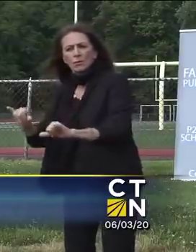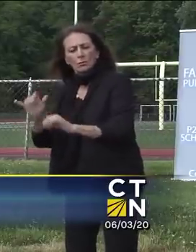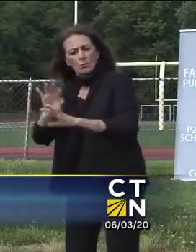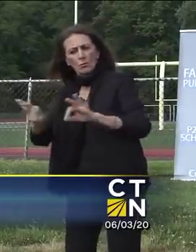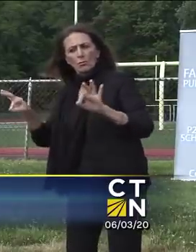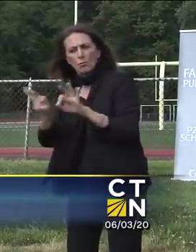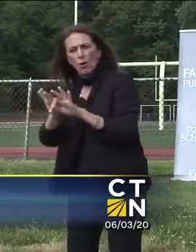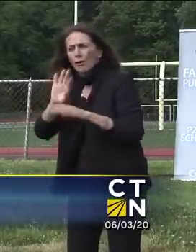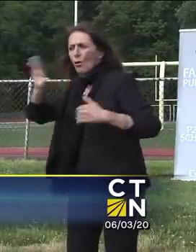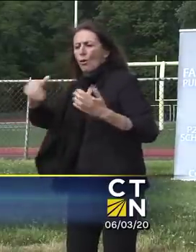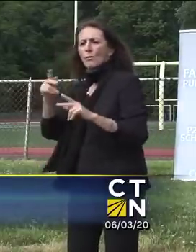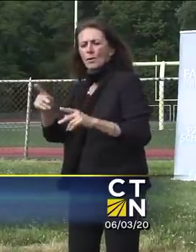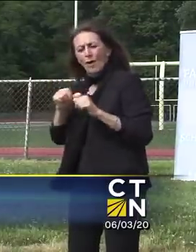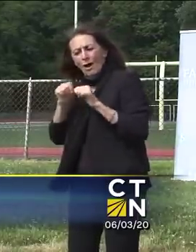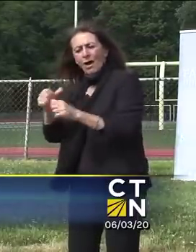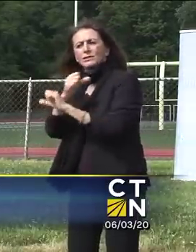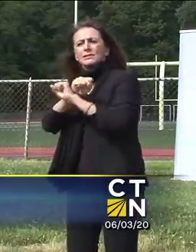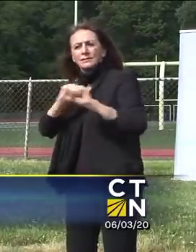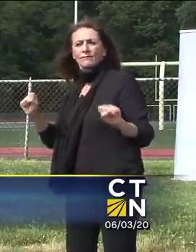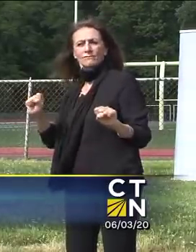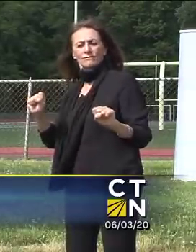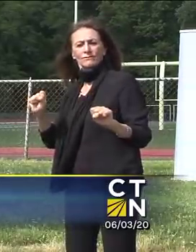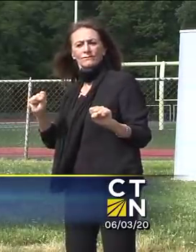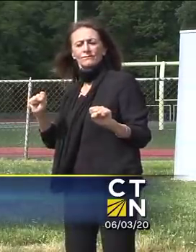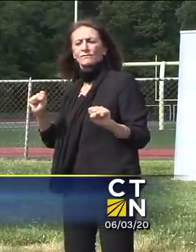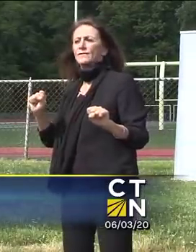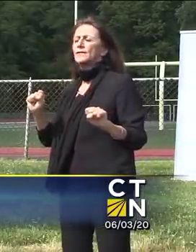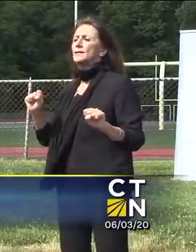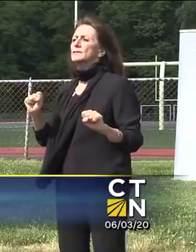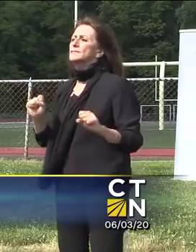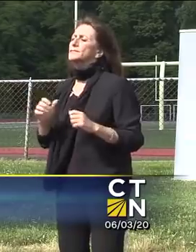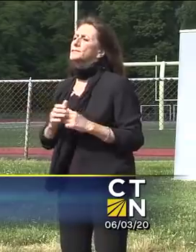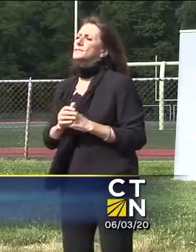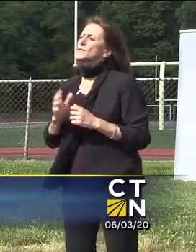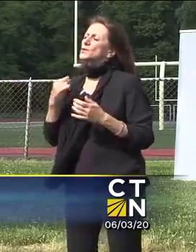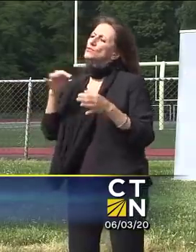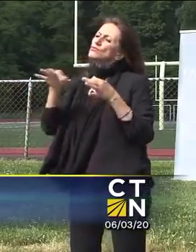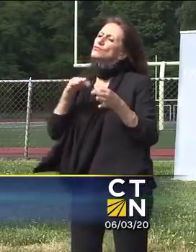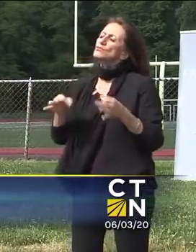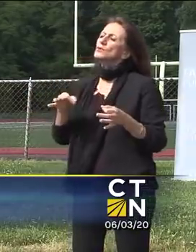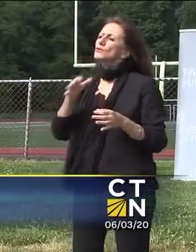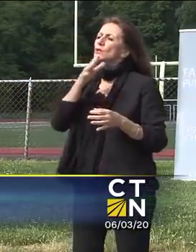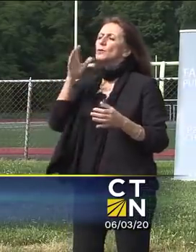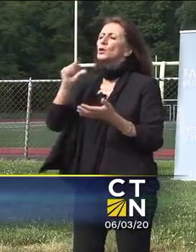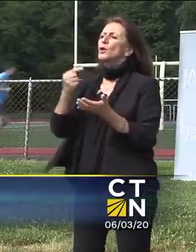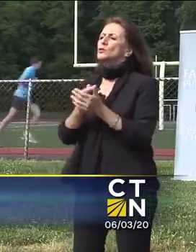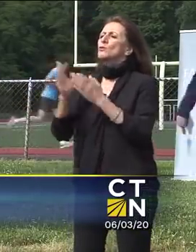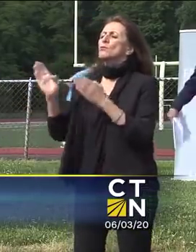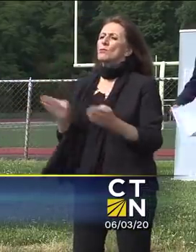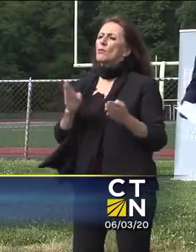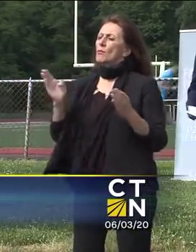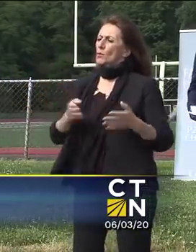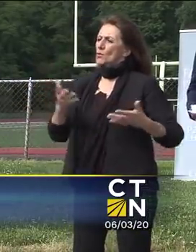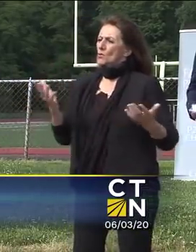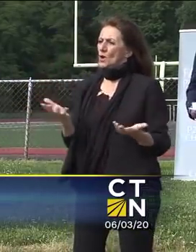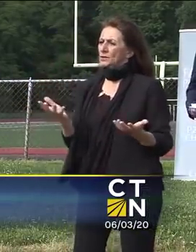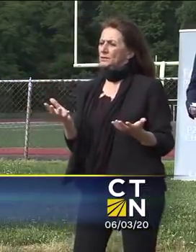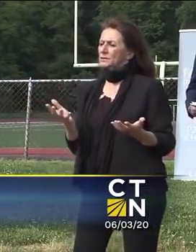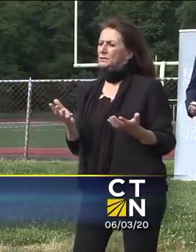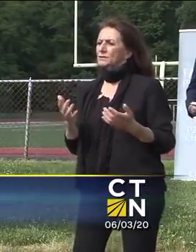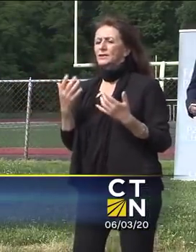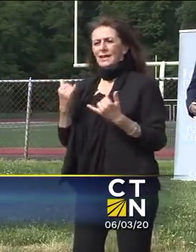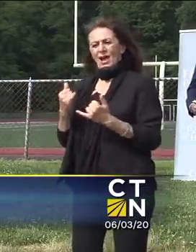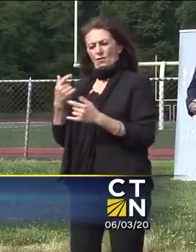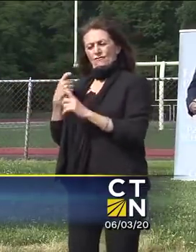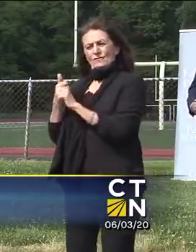safety of all members and participants. So here are some details of Farmington's graduation. Based on the current